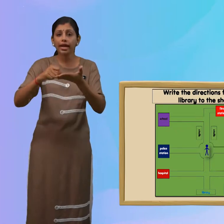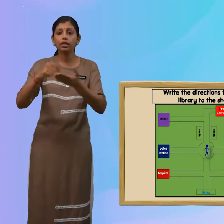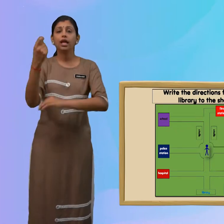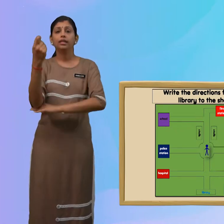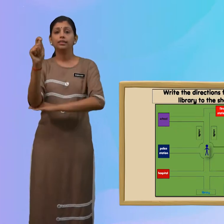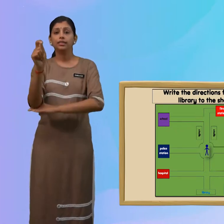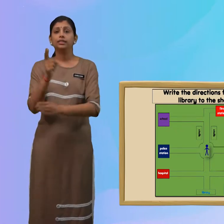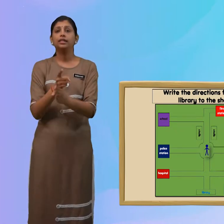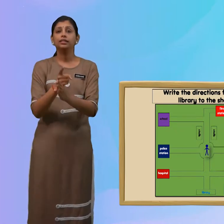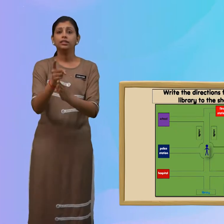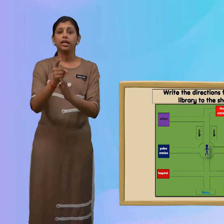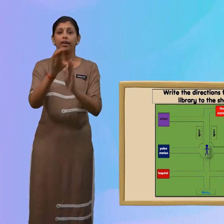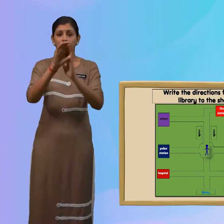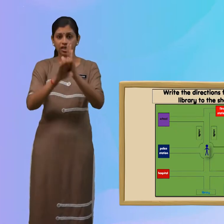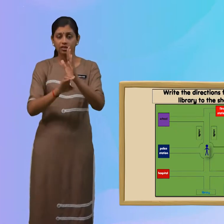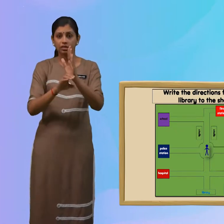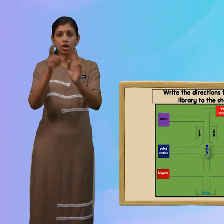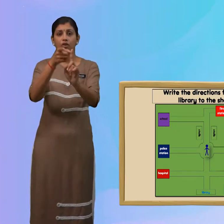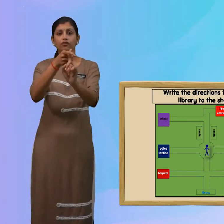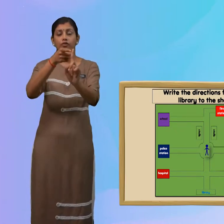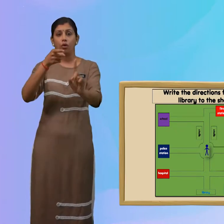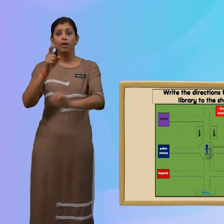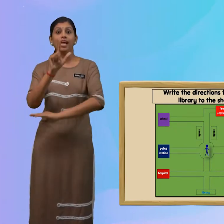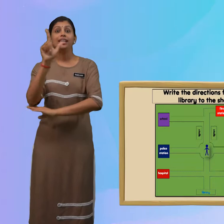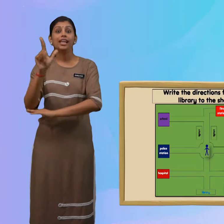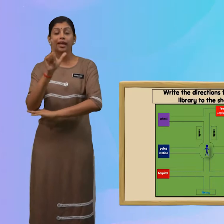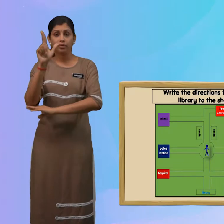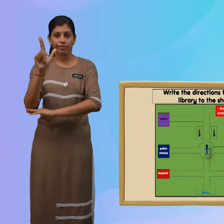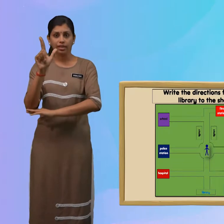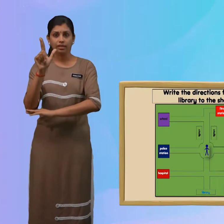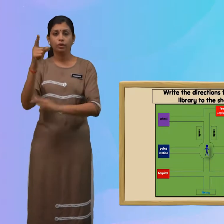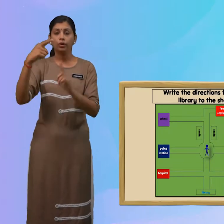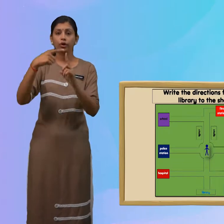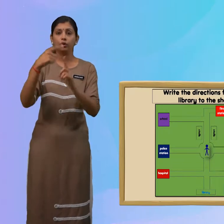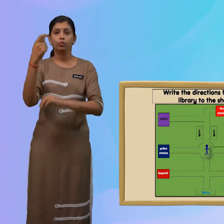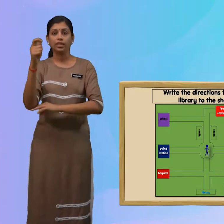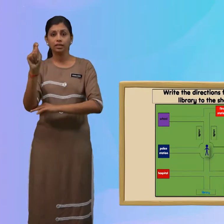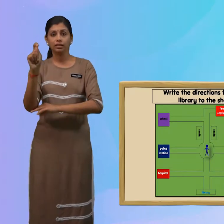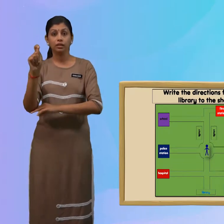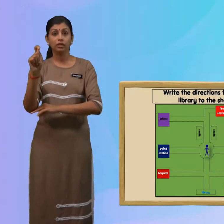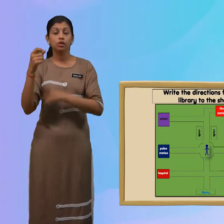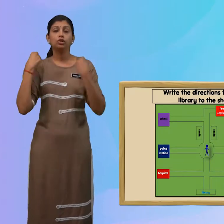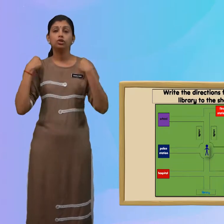write the direction from library to the